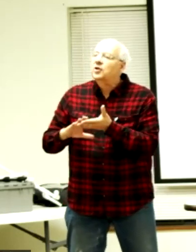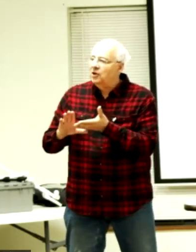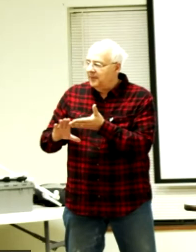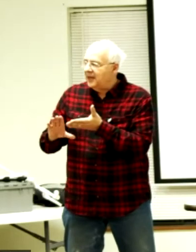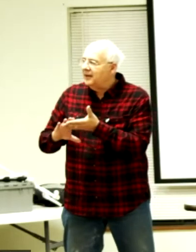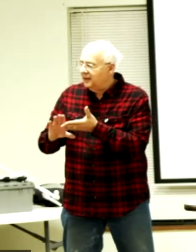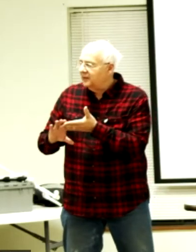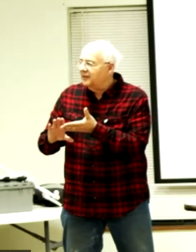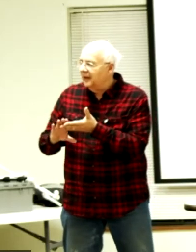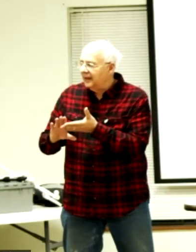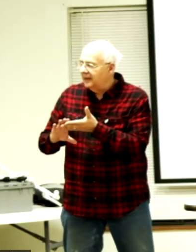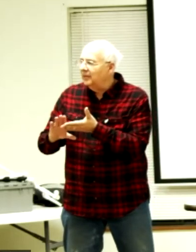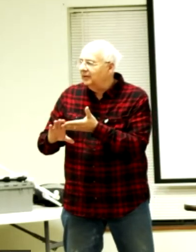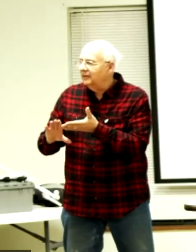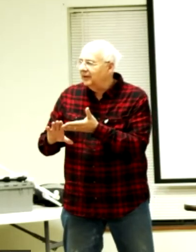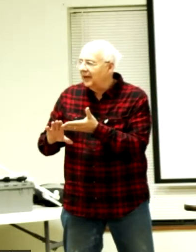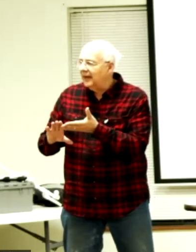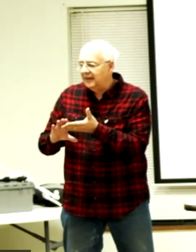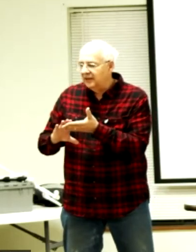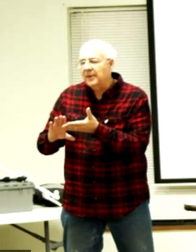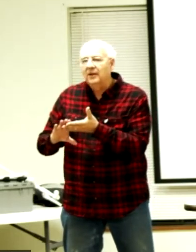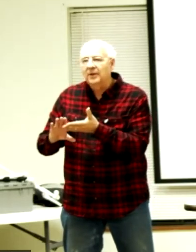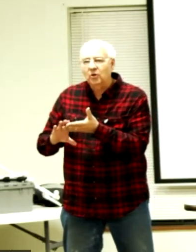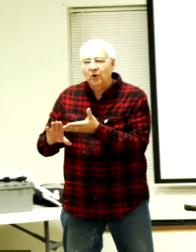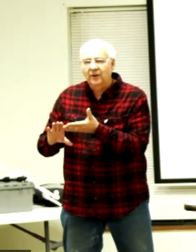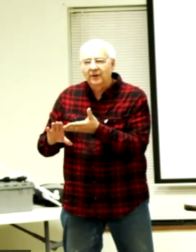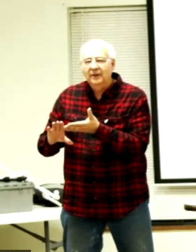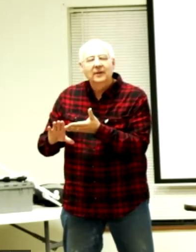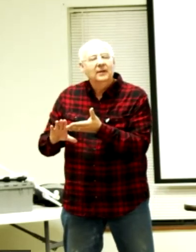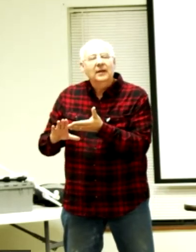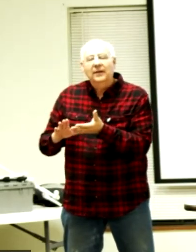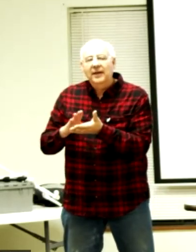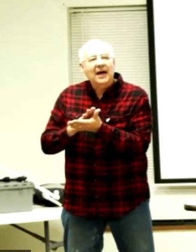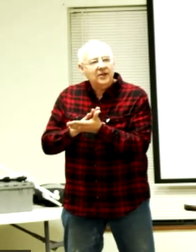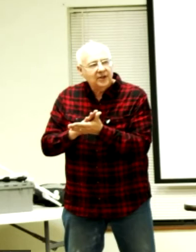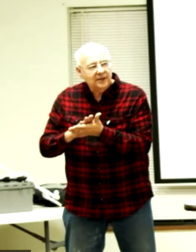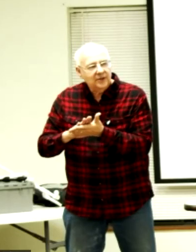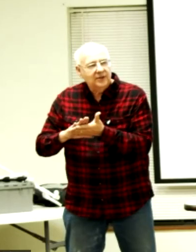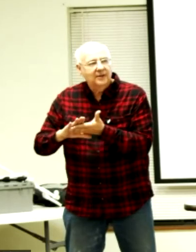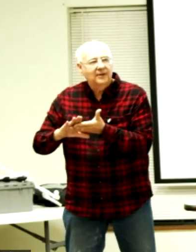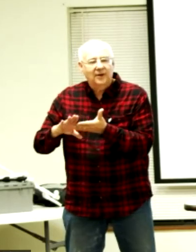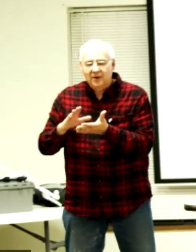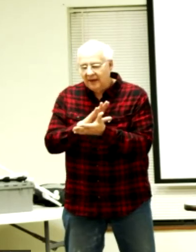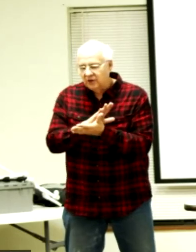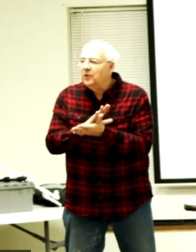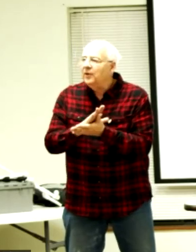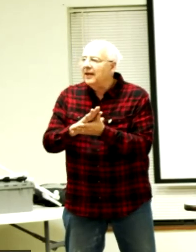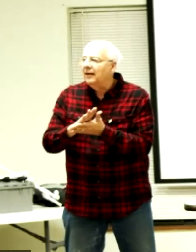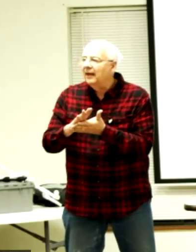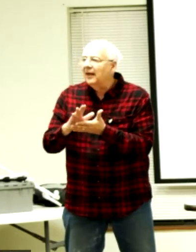Excuse me is like a double, okay, and tends to be a little bit shorter. The nice is, you're kind of smoothing. I like to